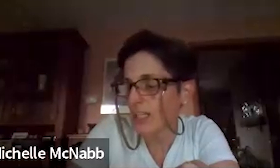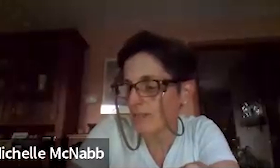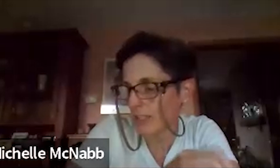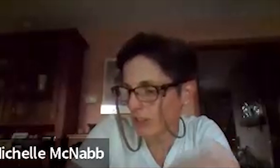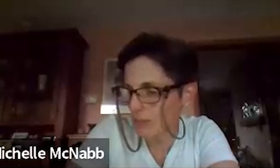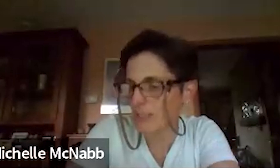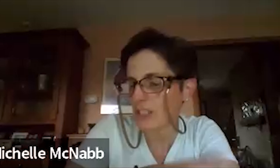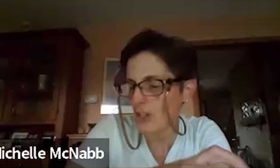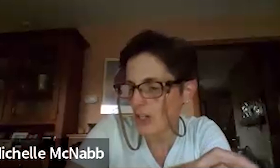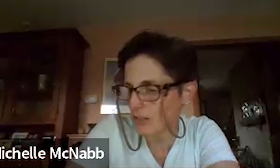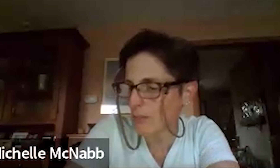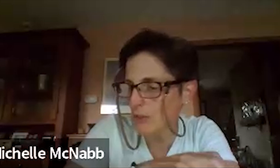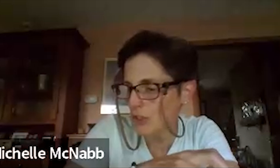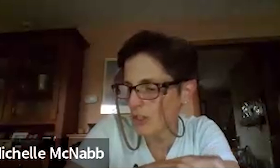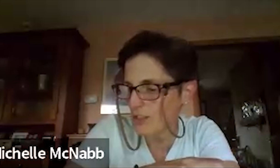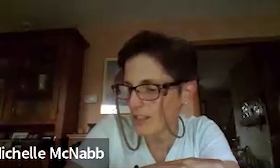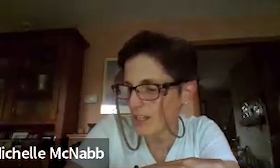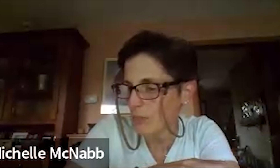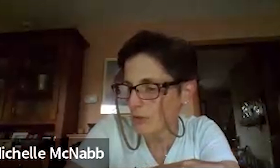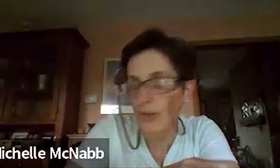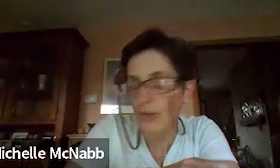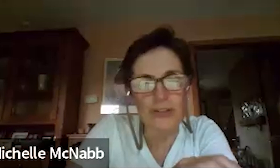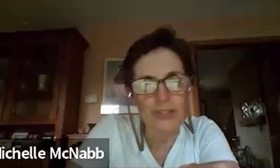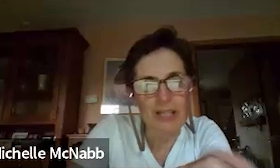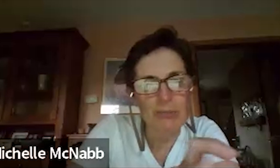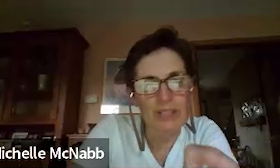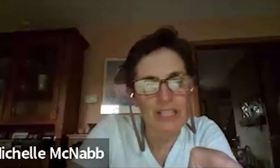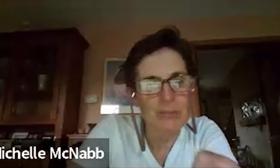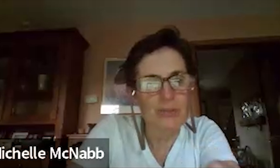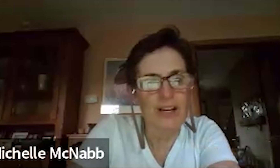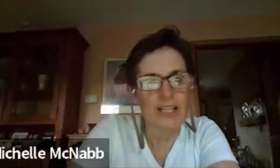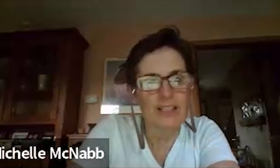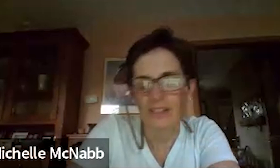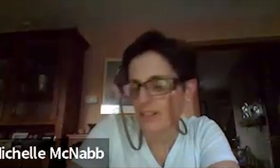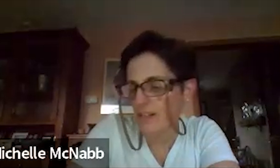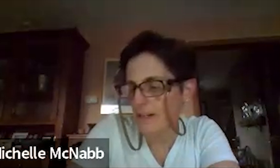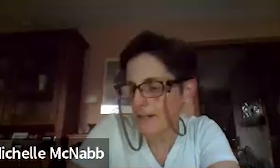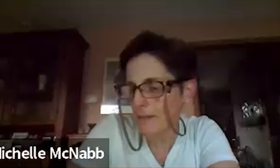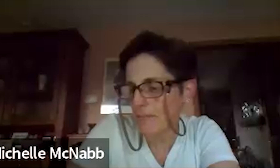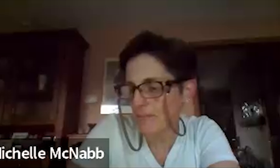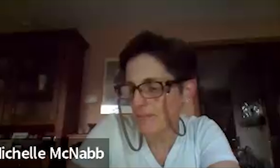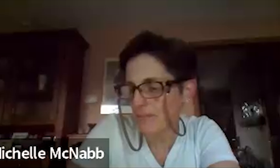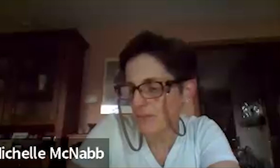saying like our ABC chart, number charts, but you're also saying put labels on